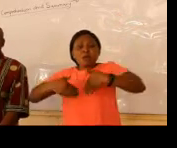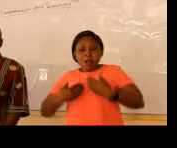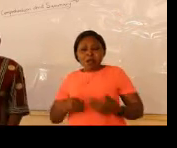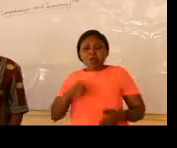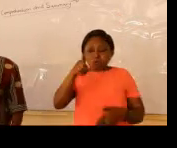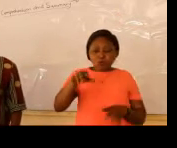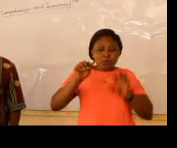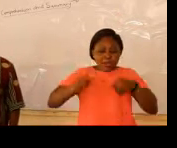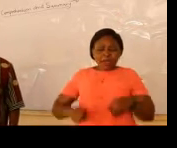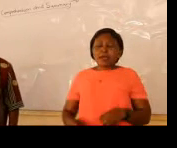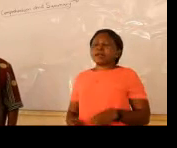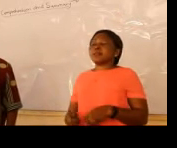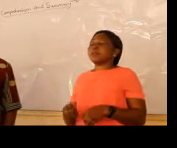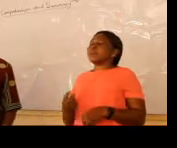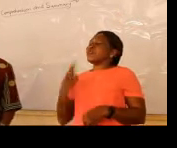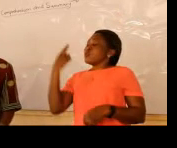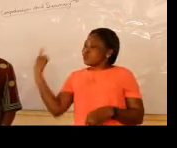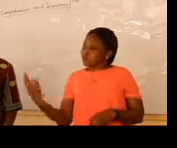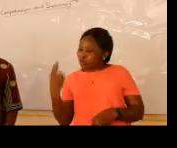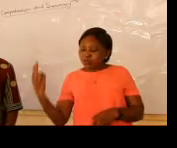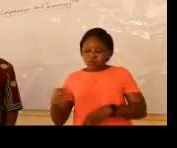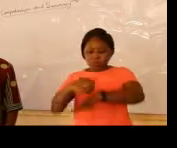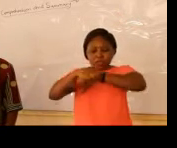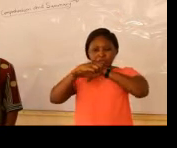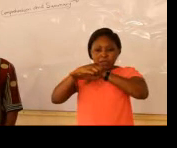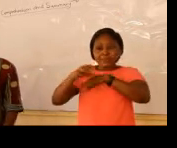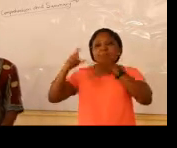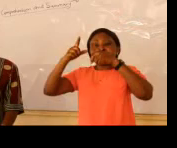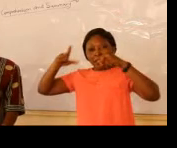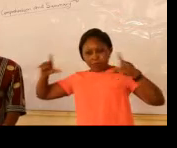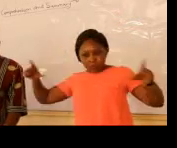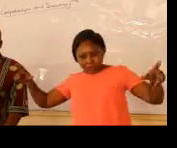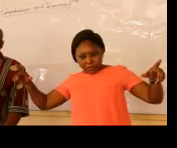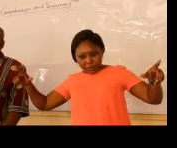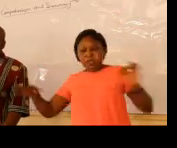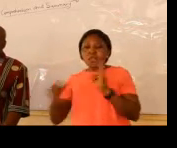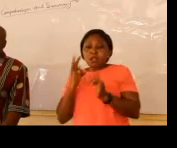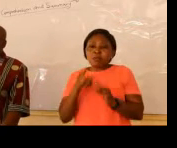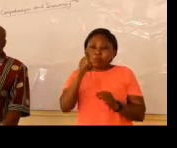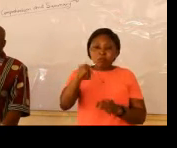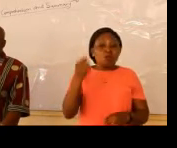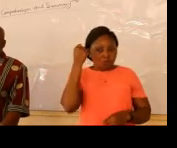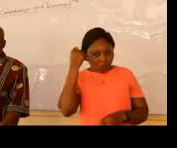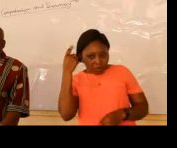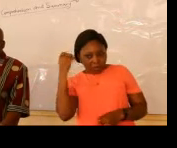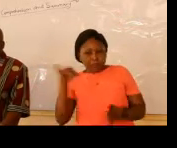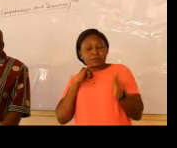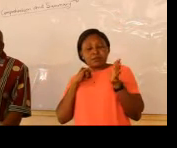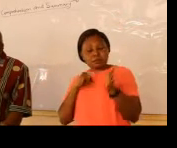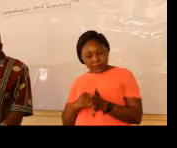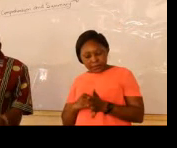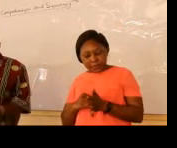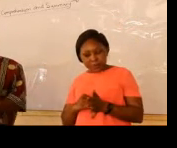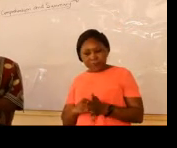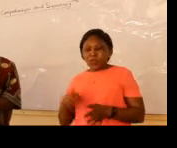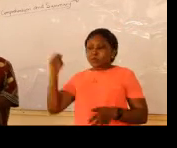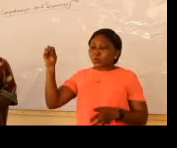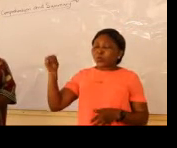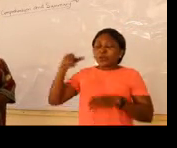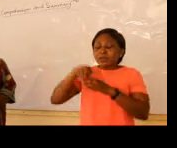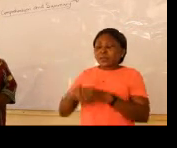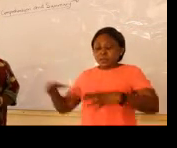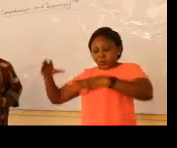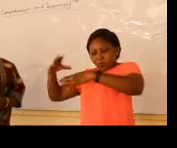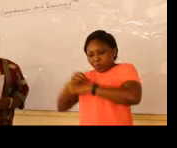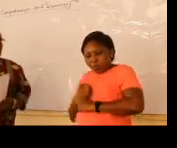determined that your answer in summary question must be in your own English.